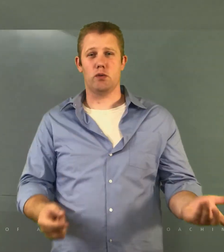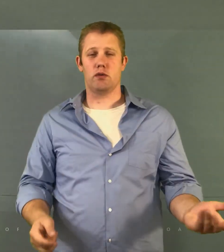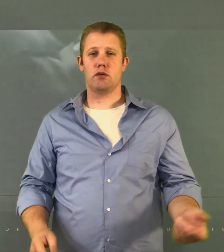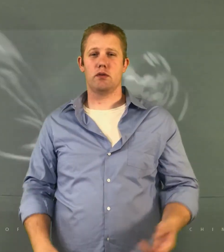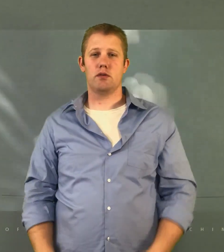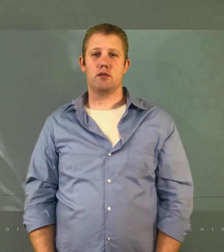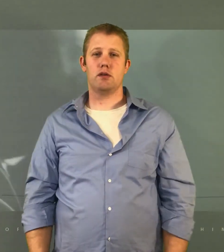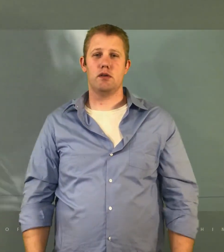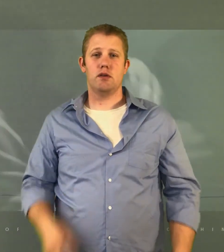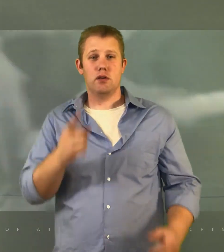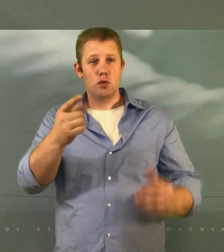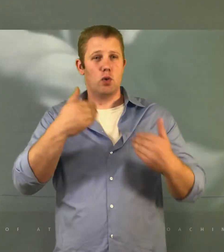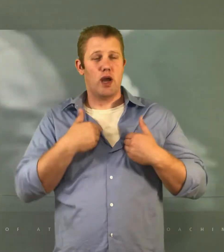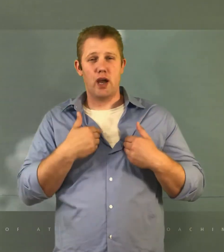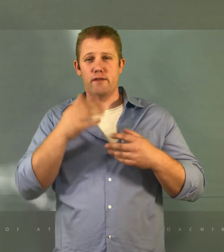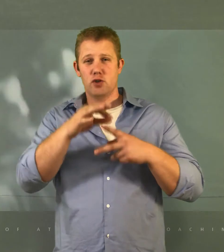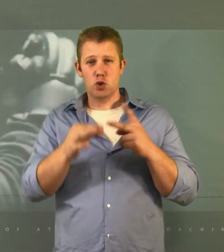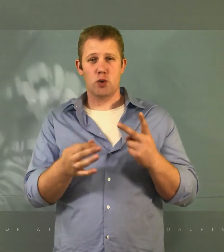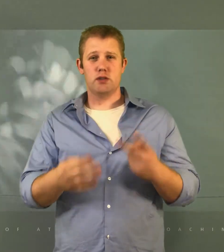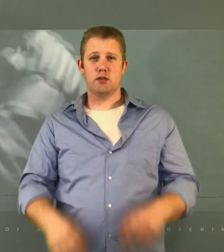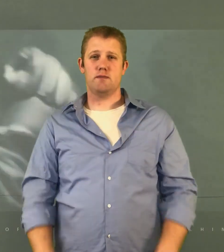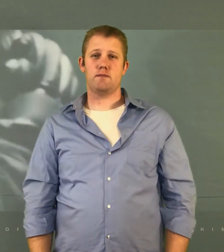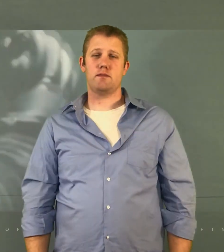for you. You have a choice.